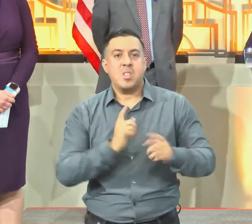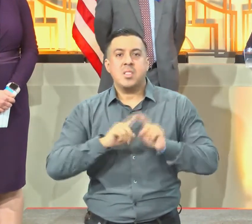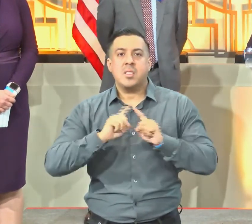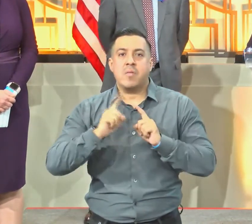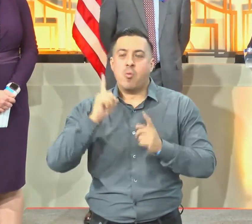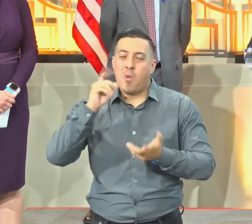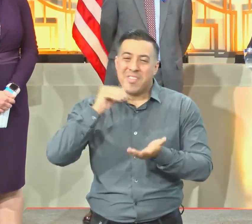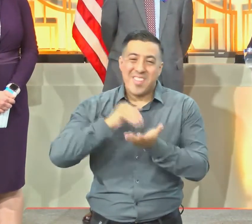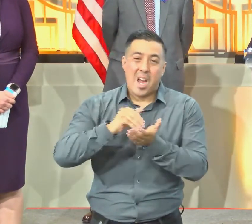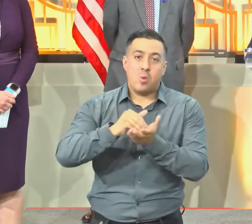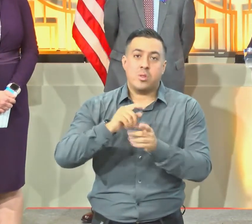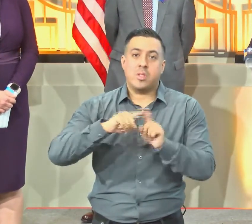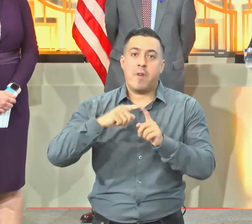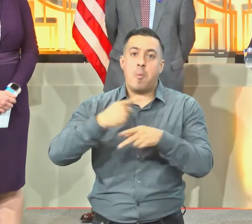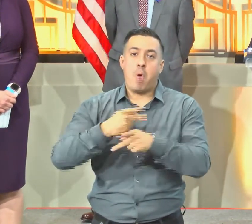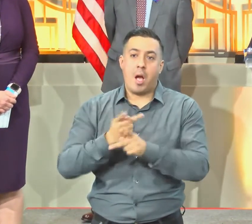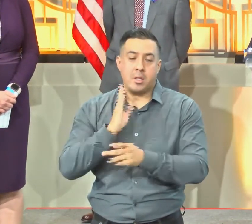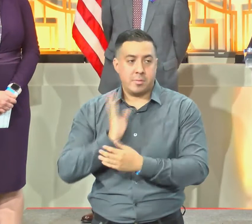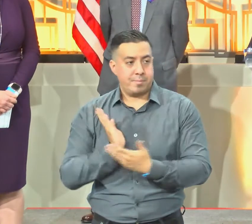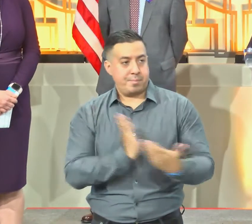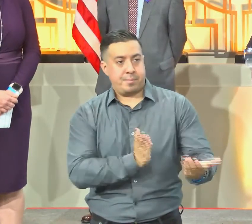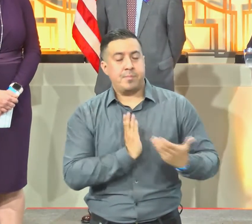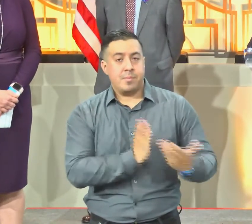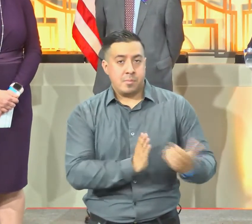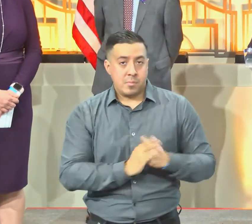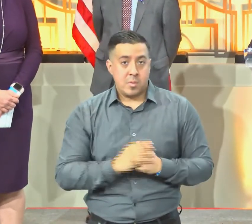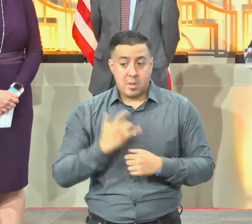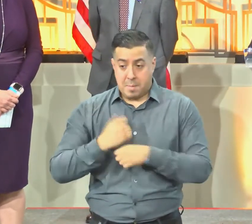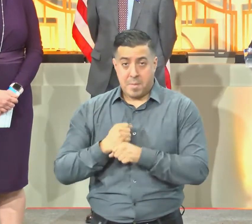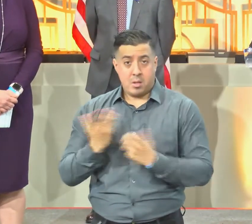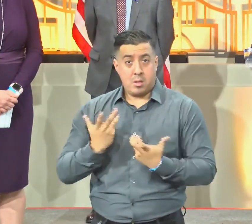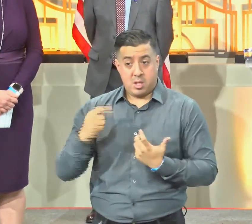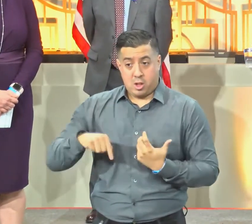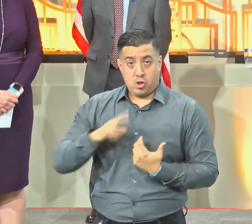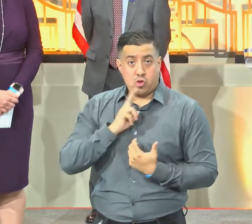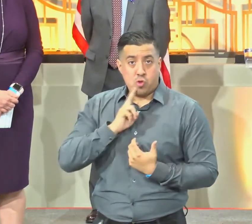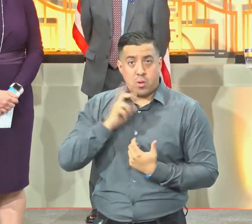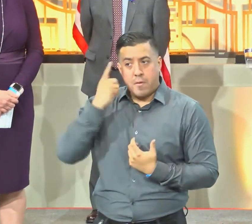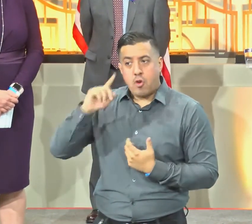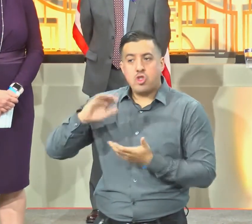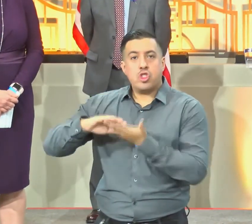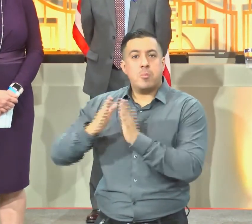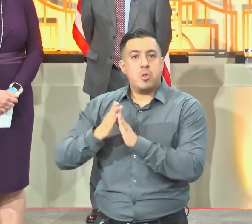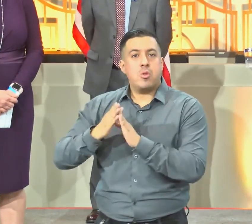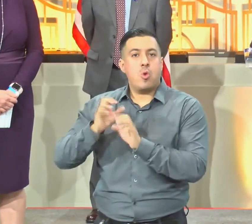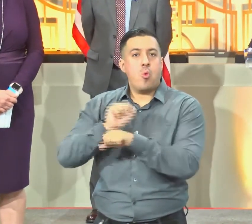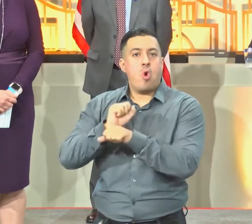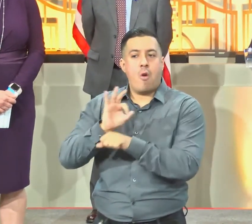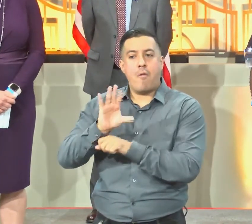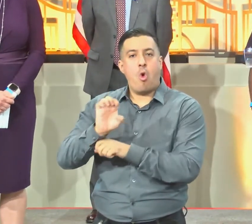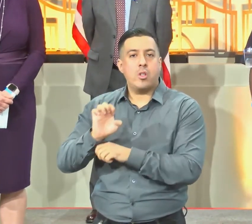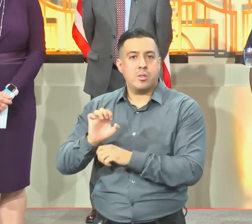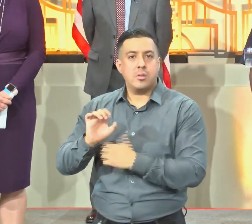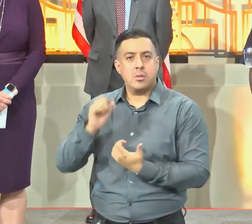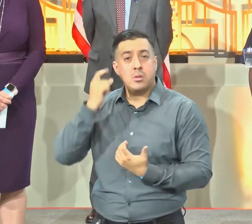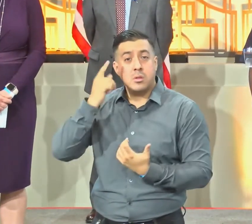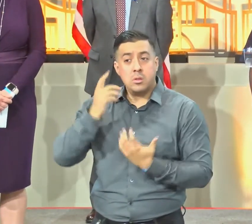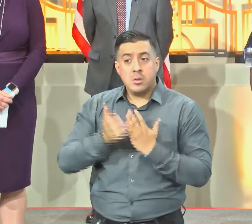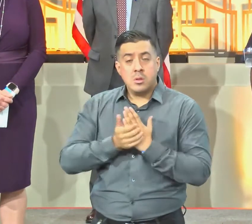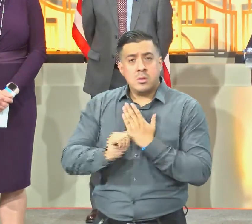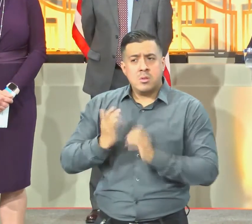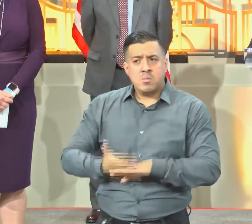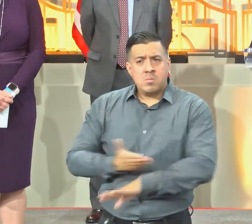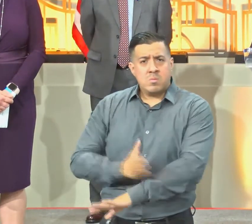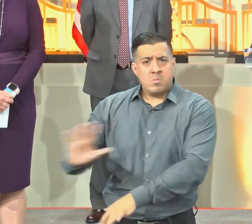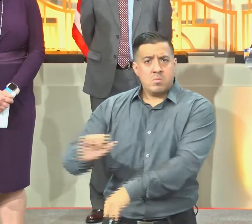products from them, all sustainably produced right here in Houston with our community workforce network. So skill building is essential